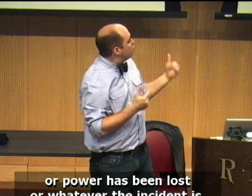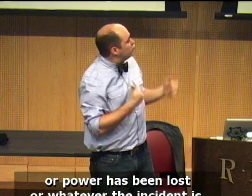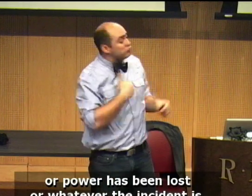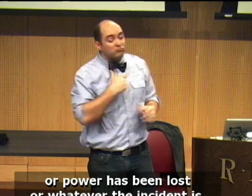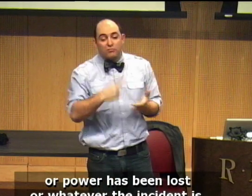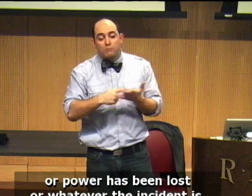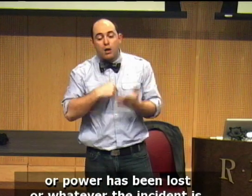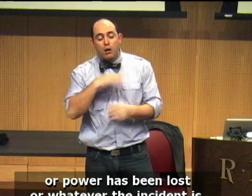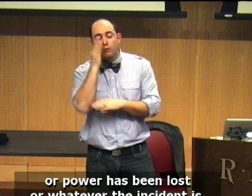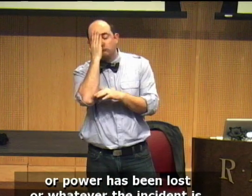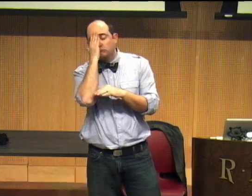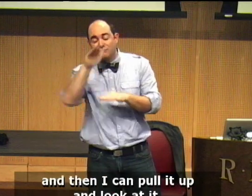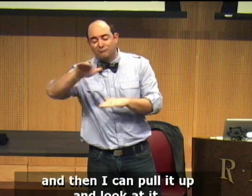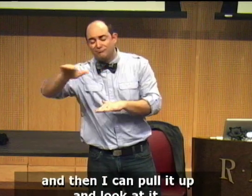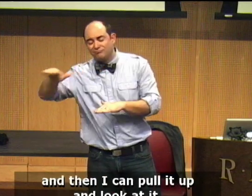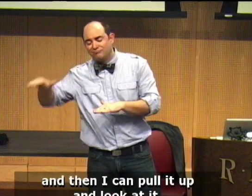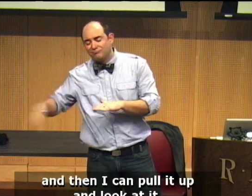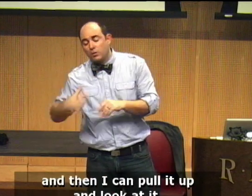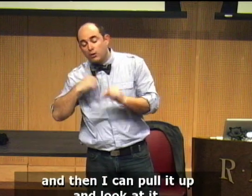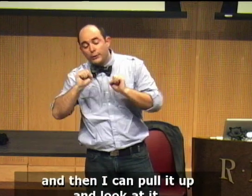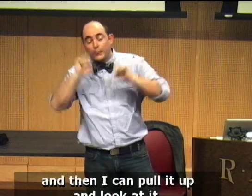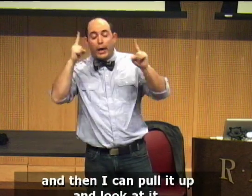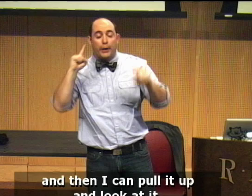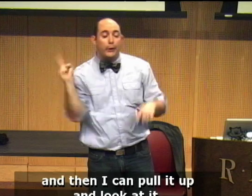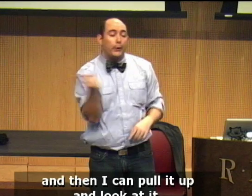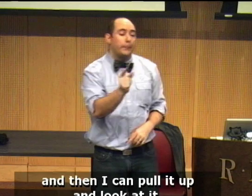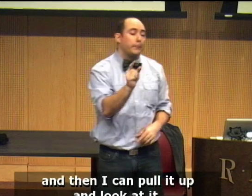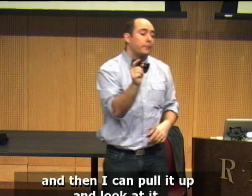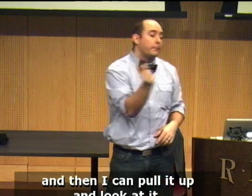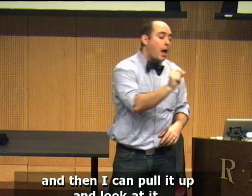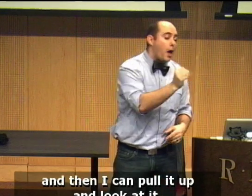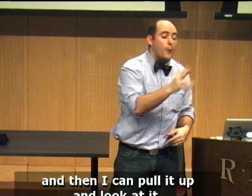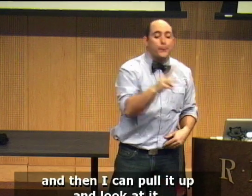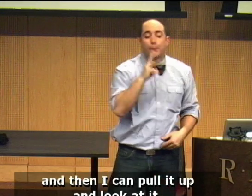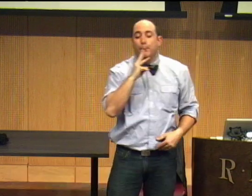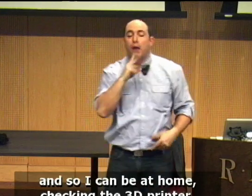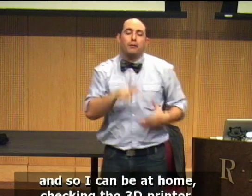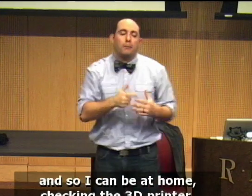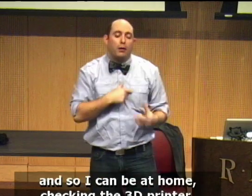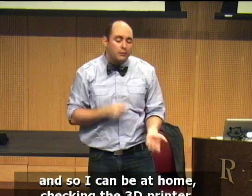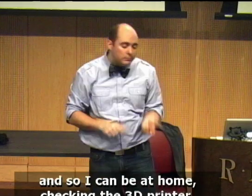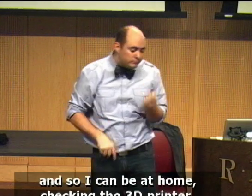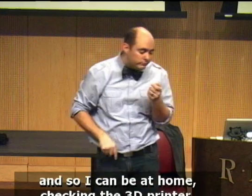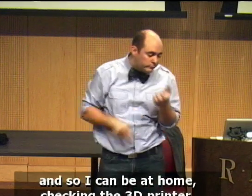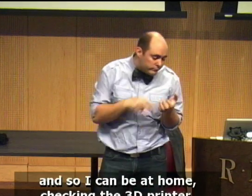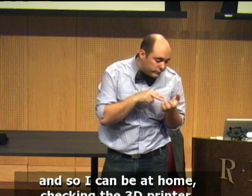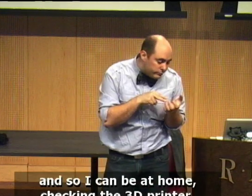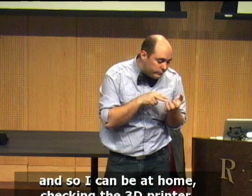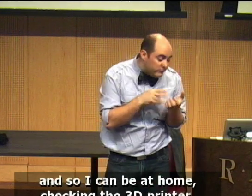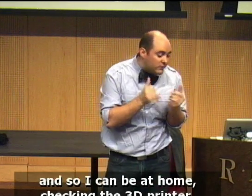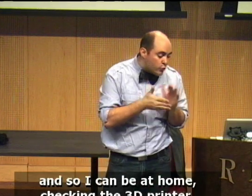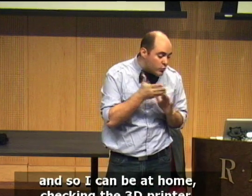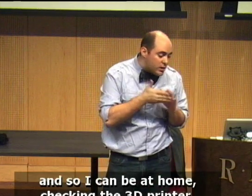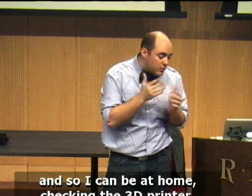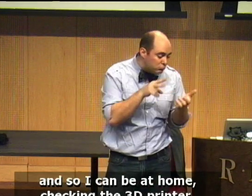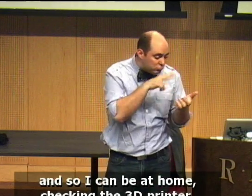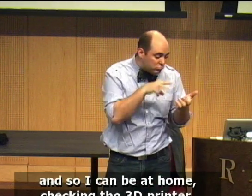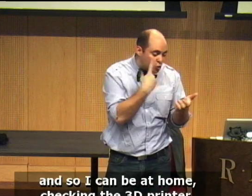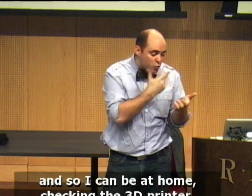the incident is, and then I can pull it up and look at it. And so I can be at home, checking the